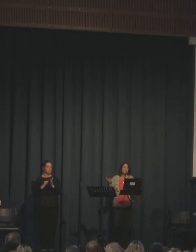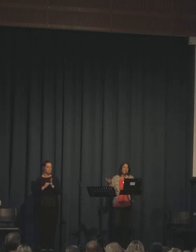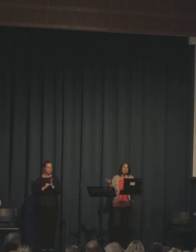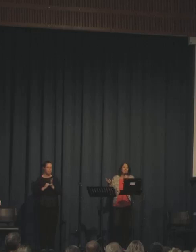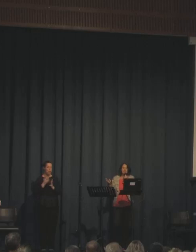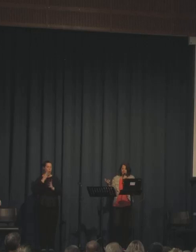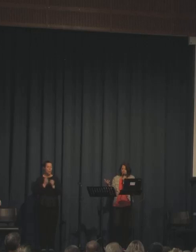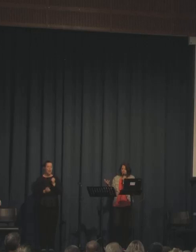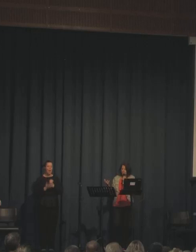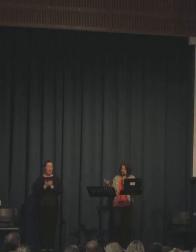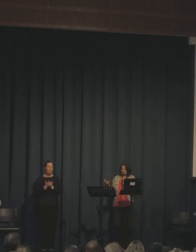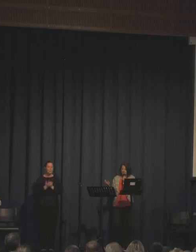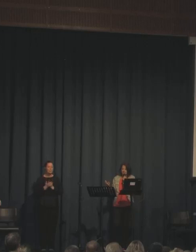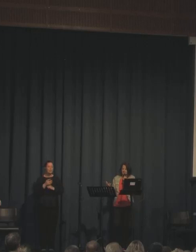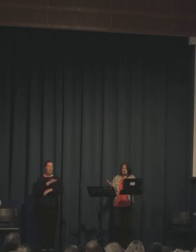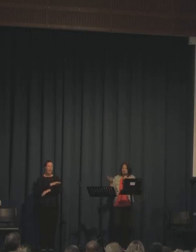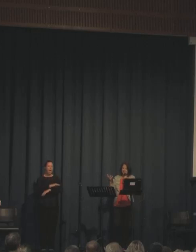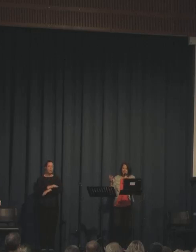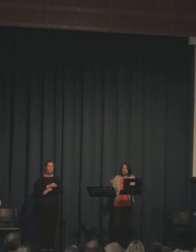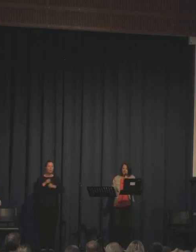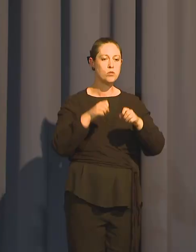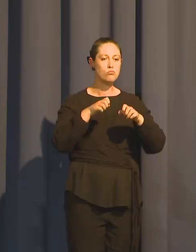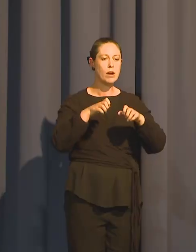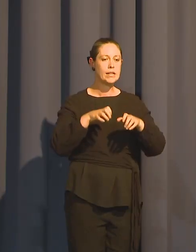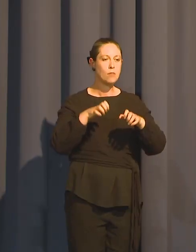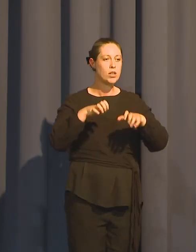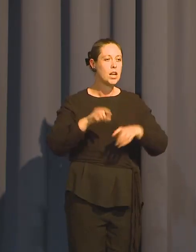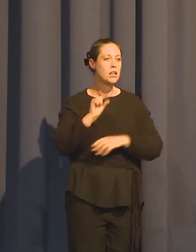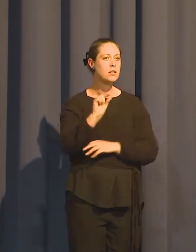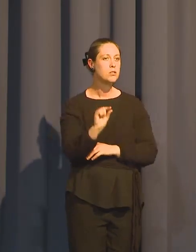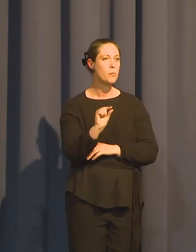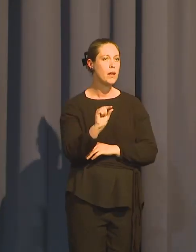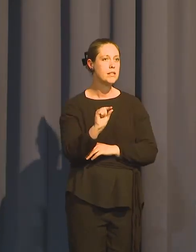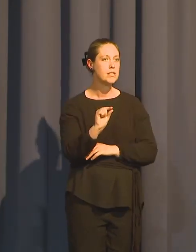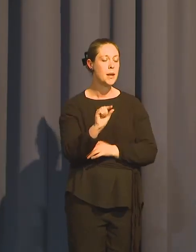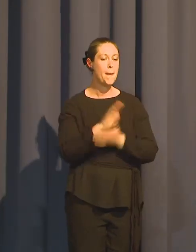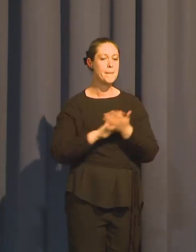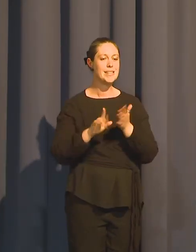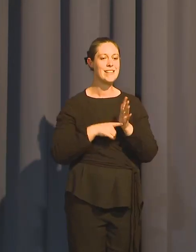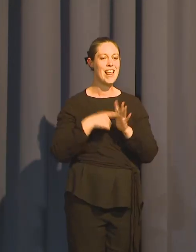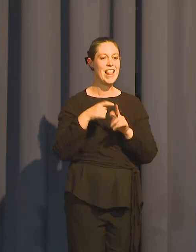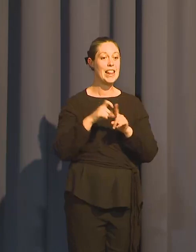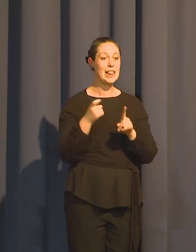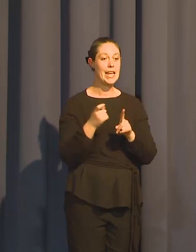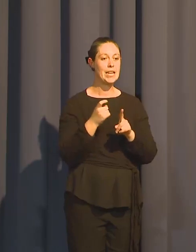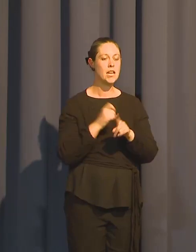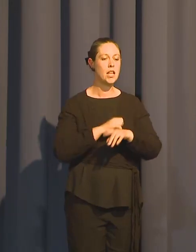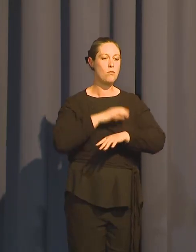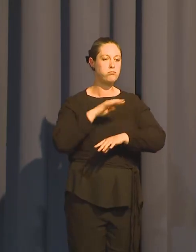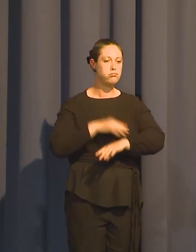is released into our blood. And so the levels would go up as we get older.